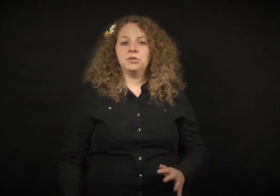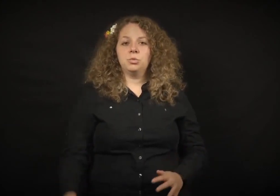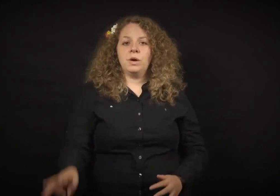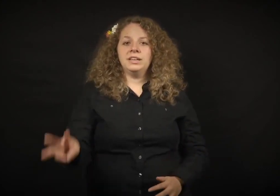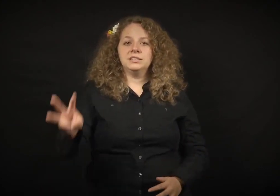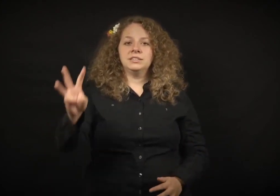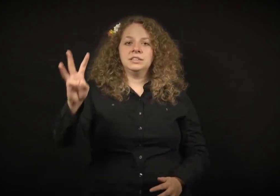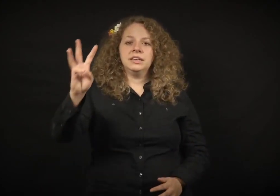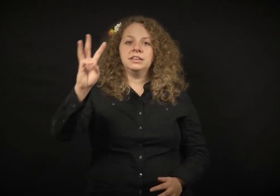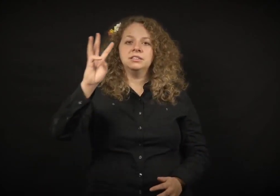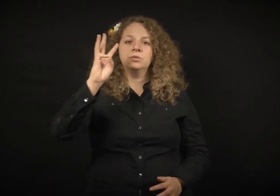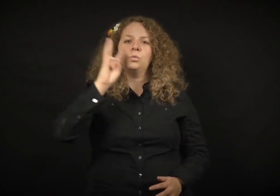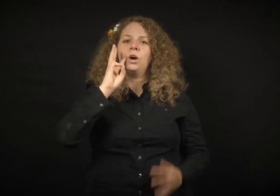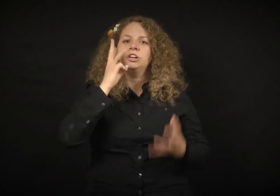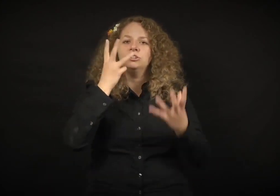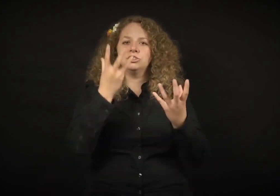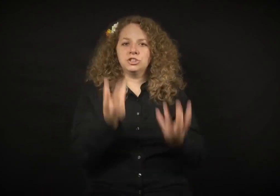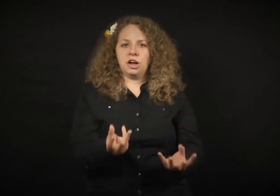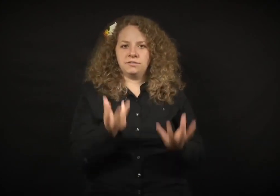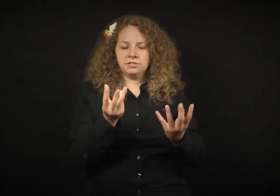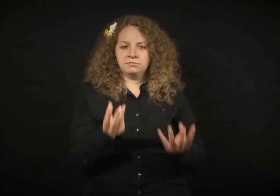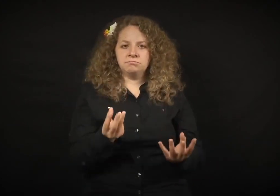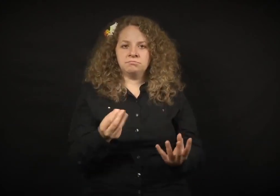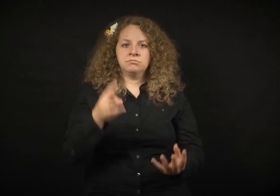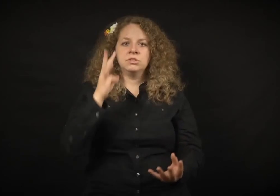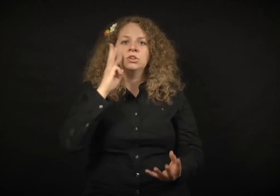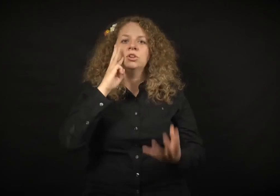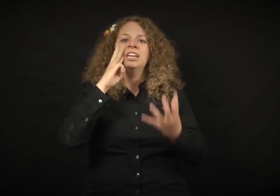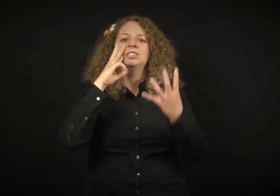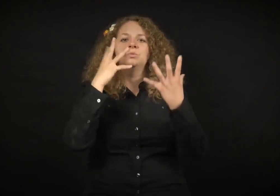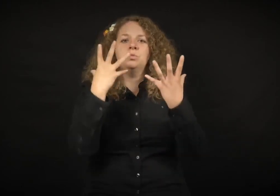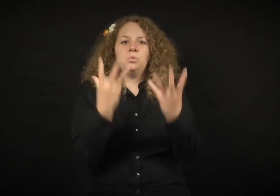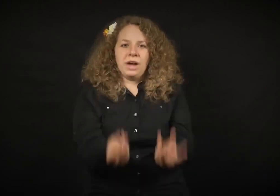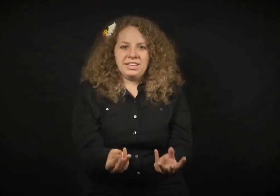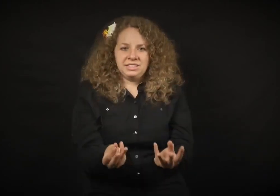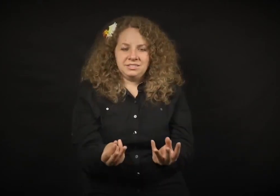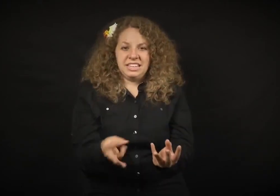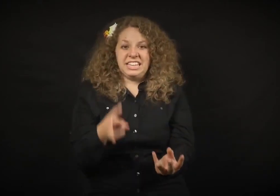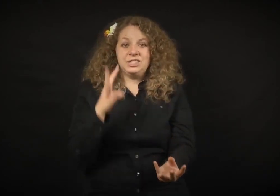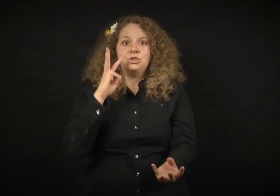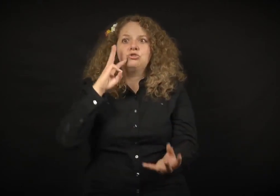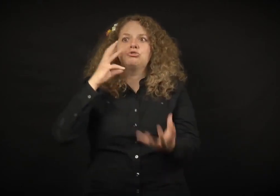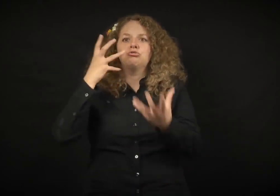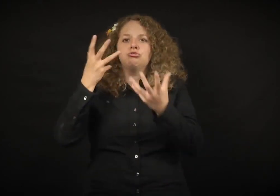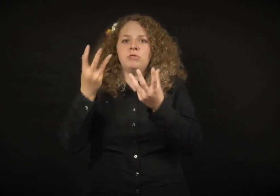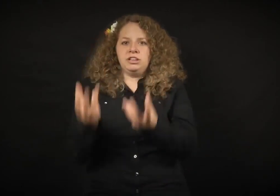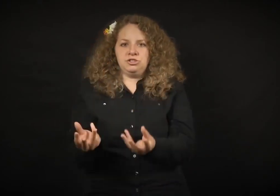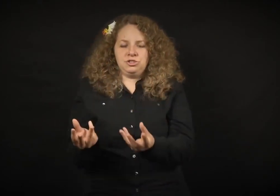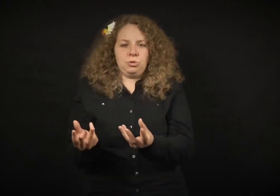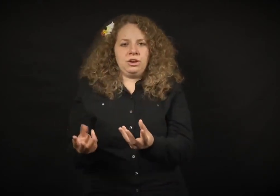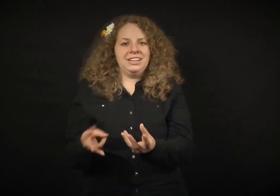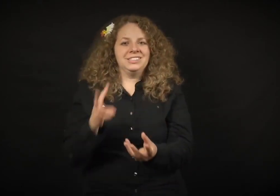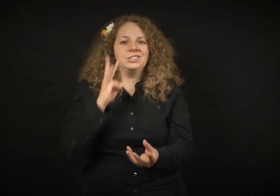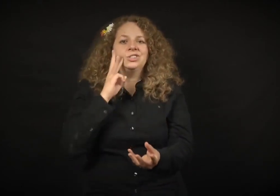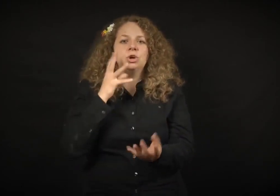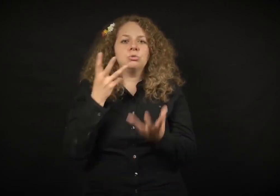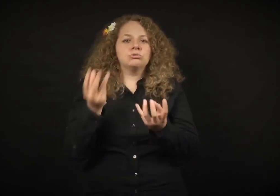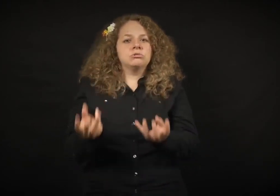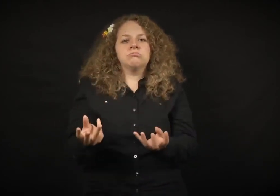for wet is water soft. It's wet, it's drenched, or it's soaked.